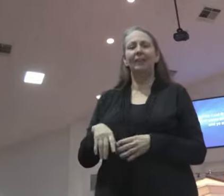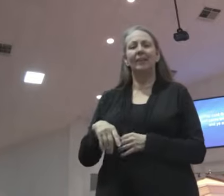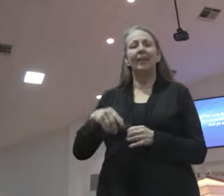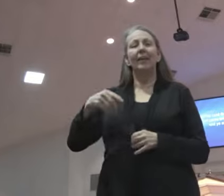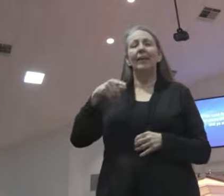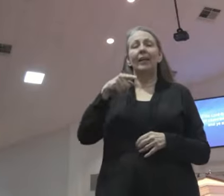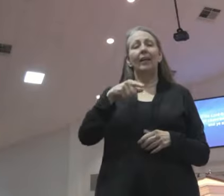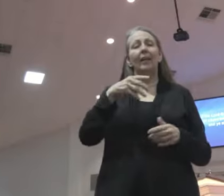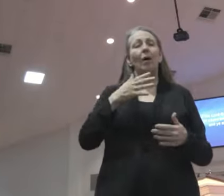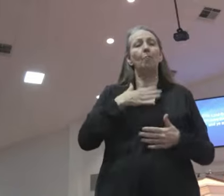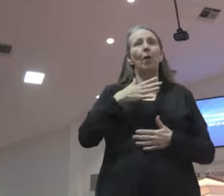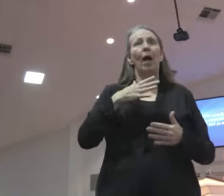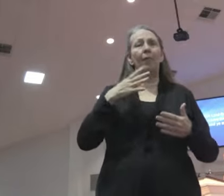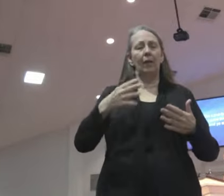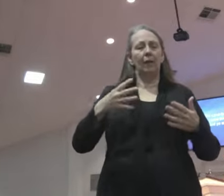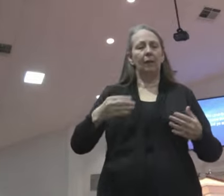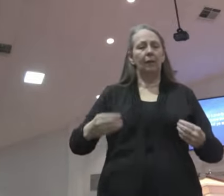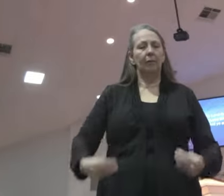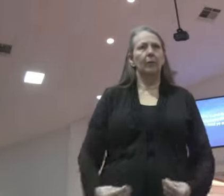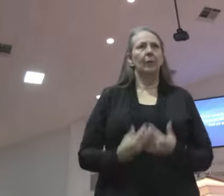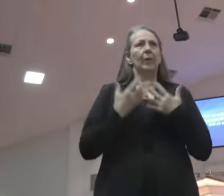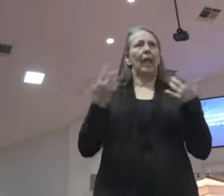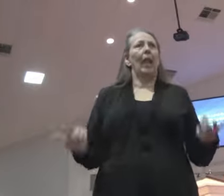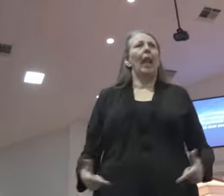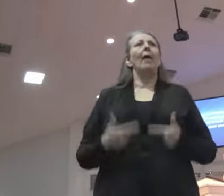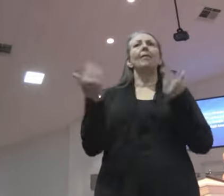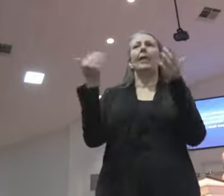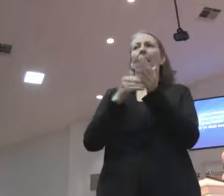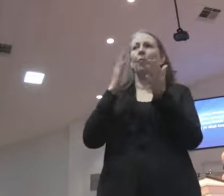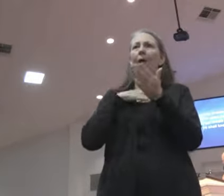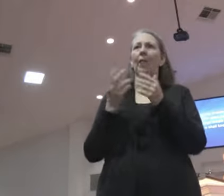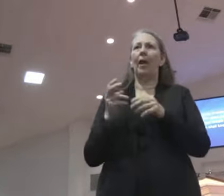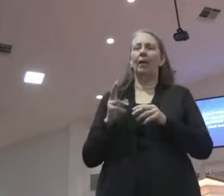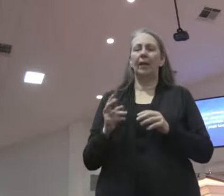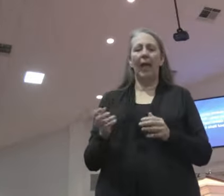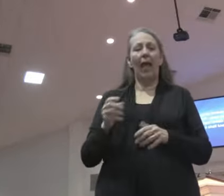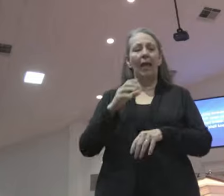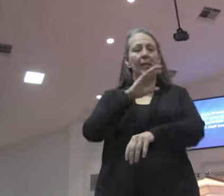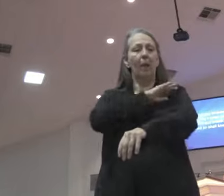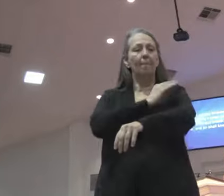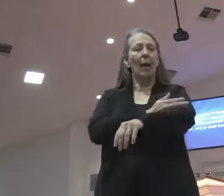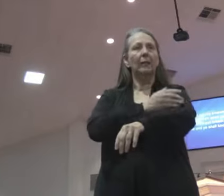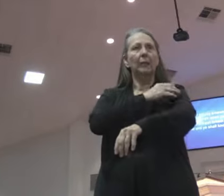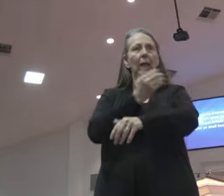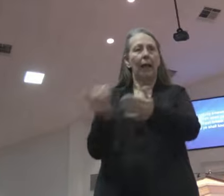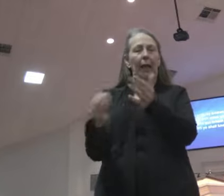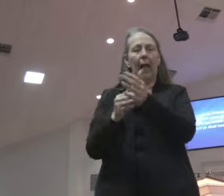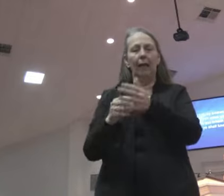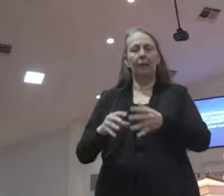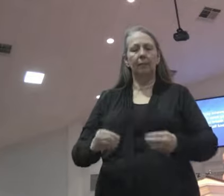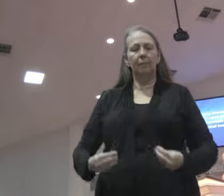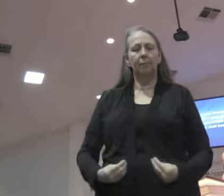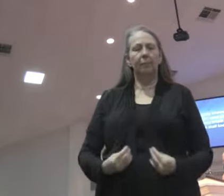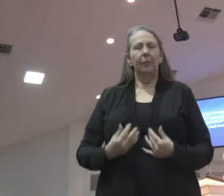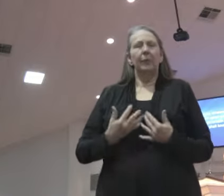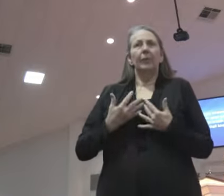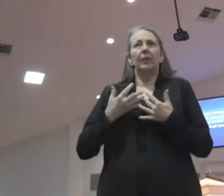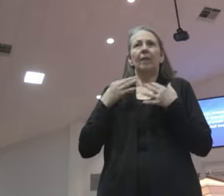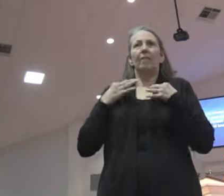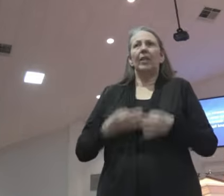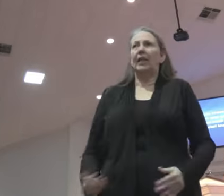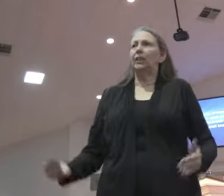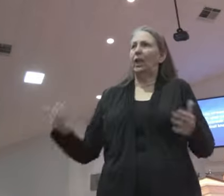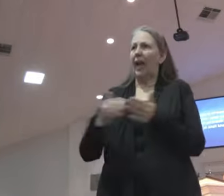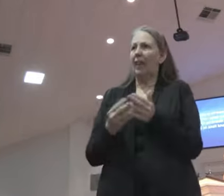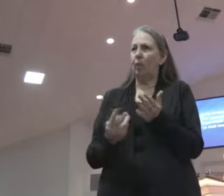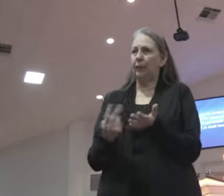to enter into you, and you shall live. And I will lay sinews upon you, and bring up flesh upon